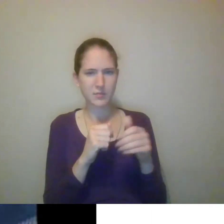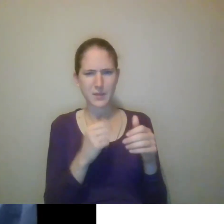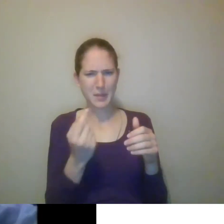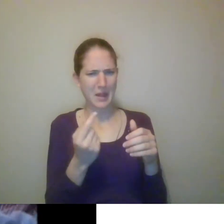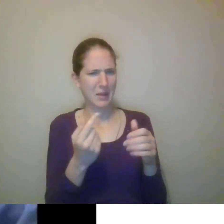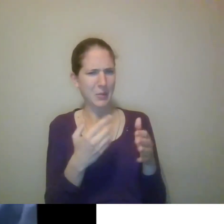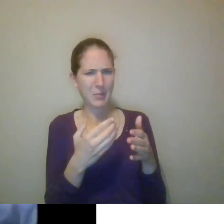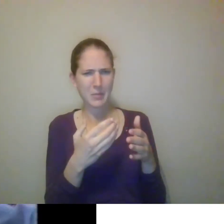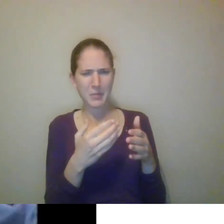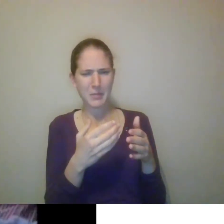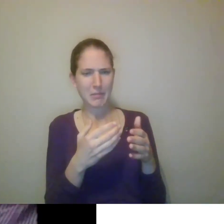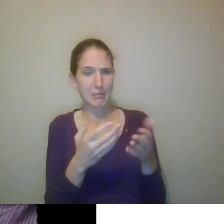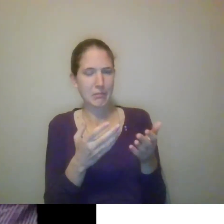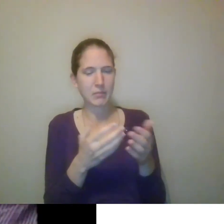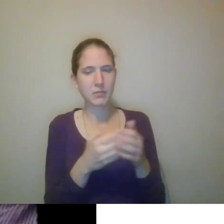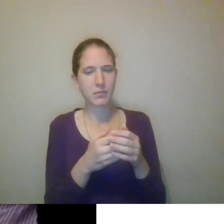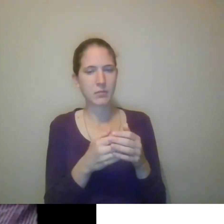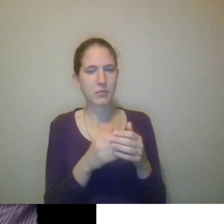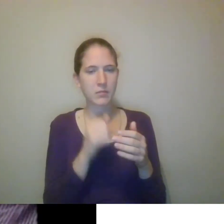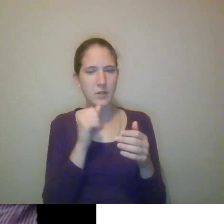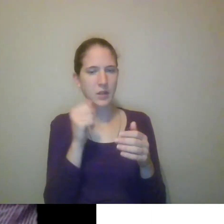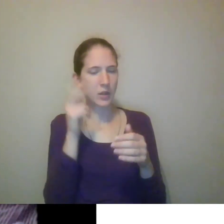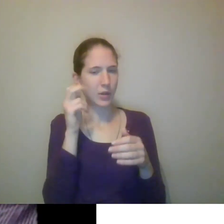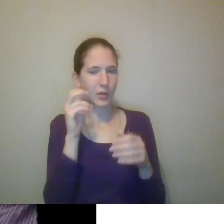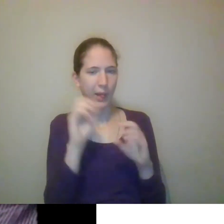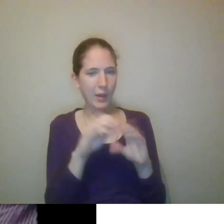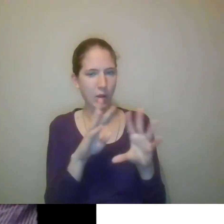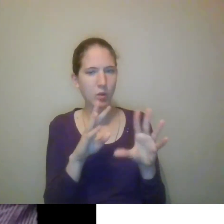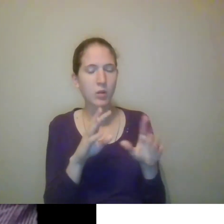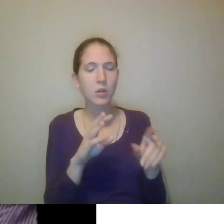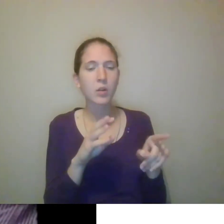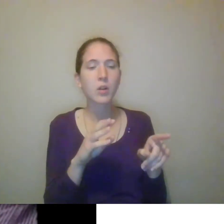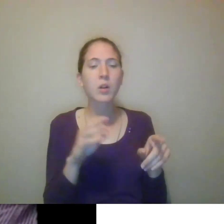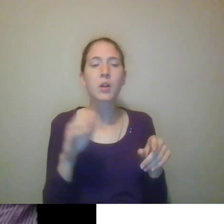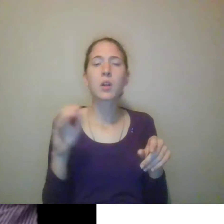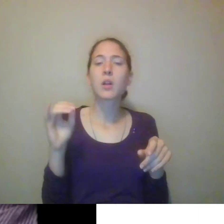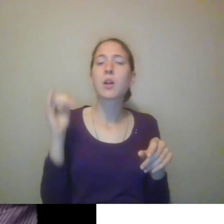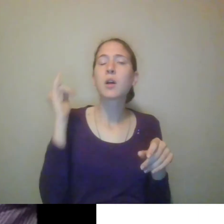says. Like when you pour milk in water. Yeah. Sort of,